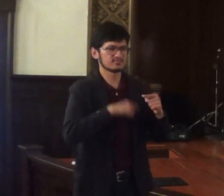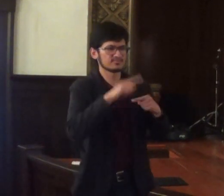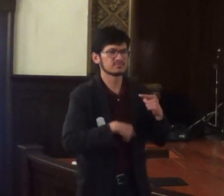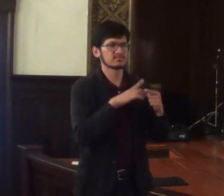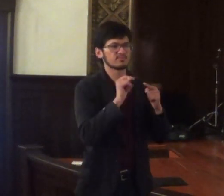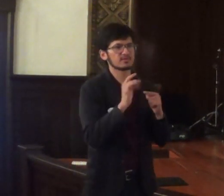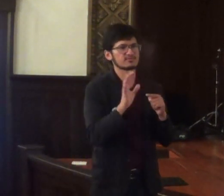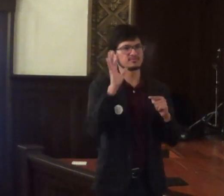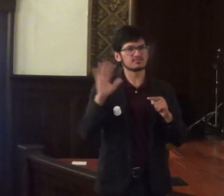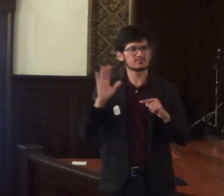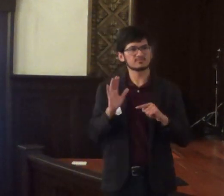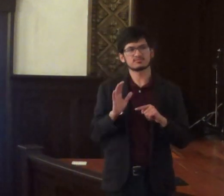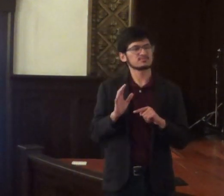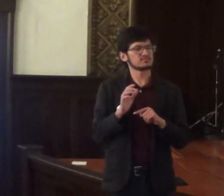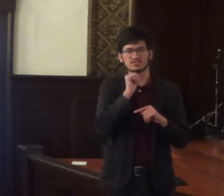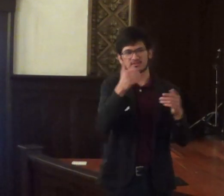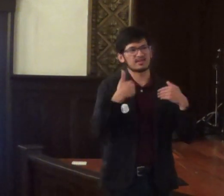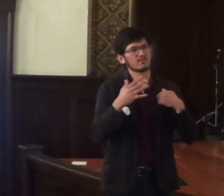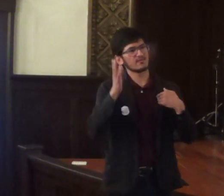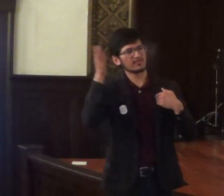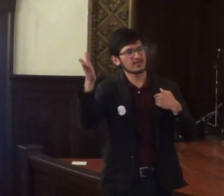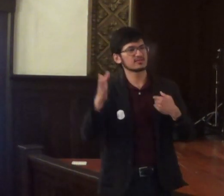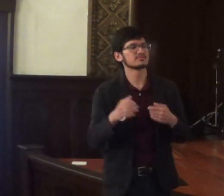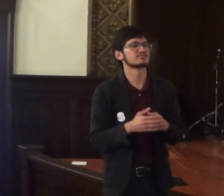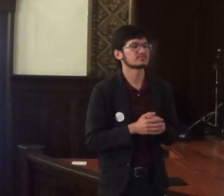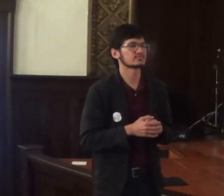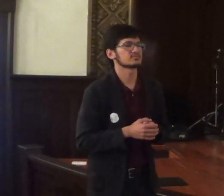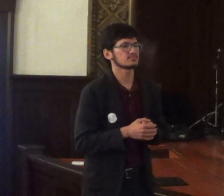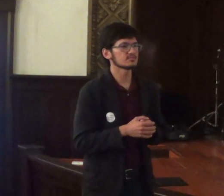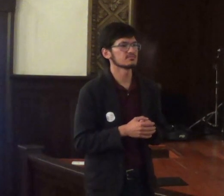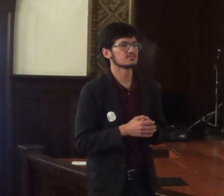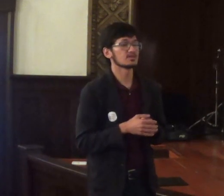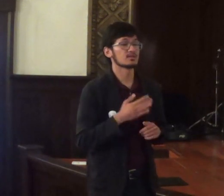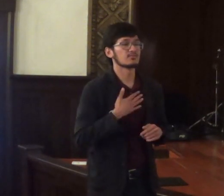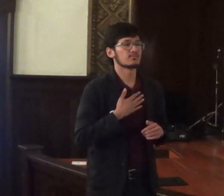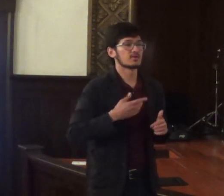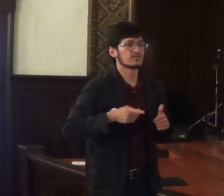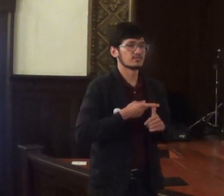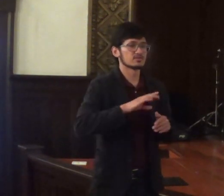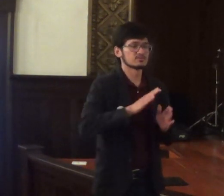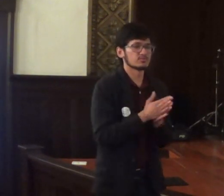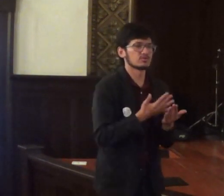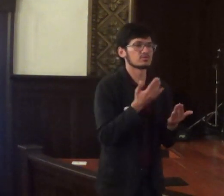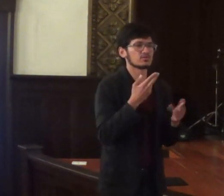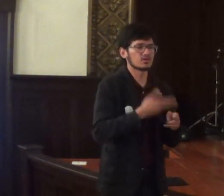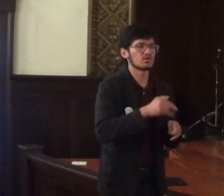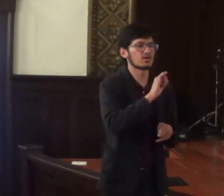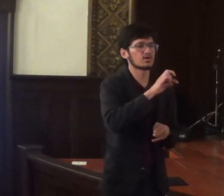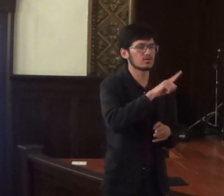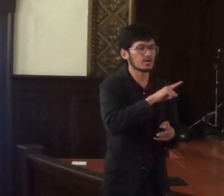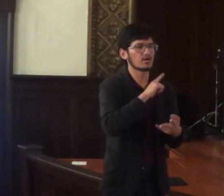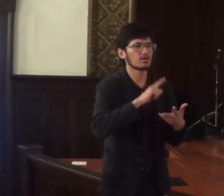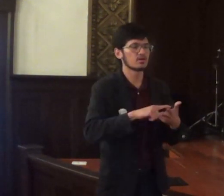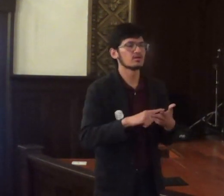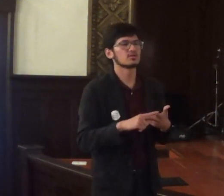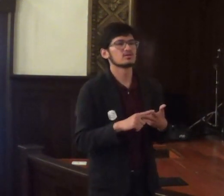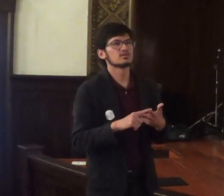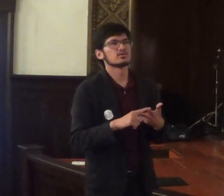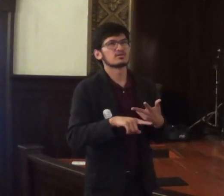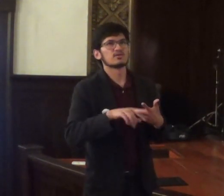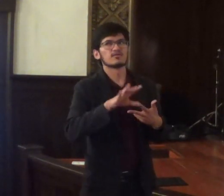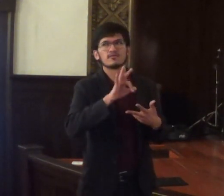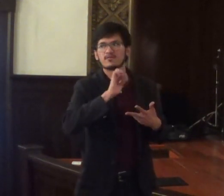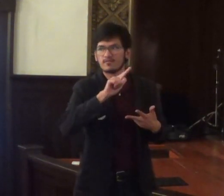Ode to the season. So my first book, IRL, is a summer poem. My second book, Nature Poem, is a fall poem. My third book, Junk, is a winter